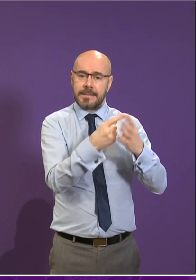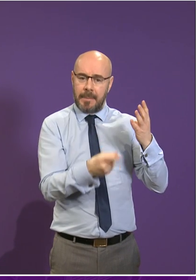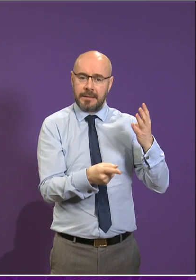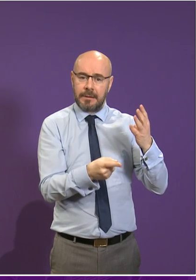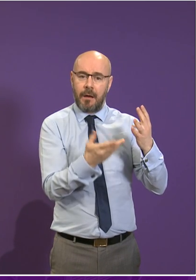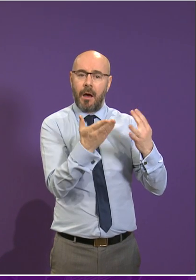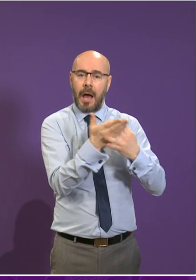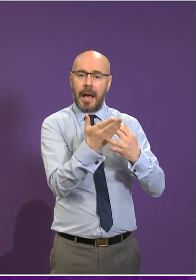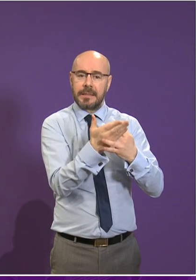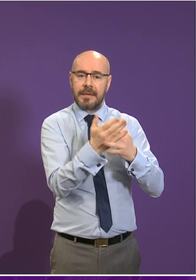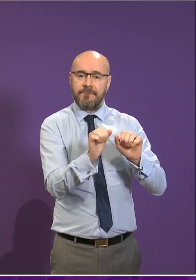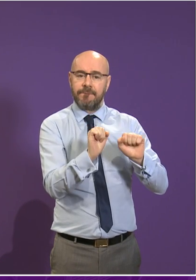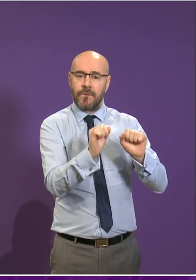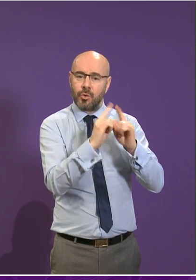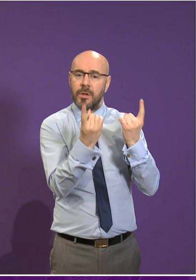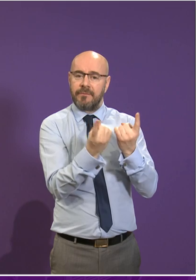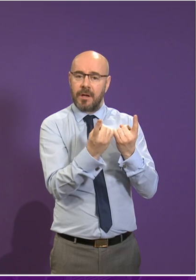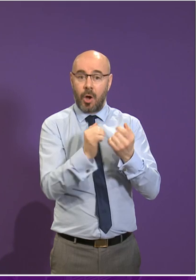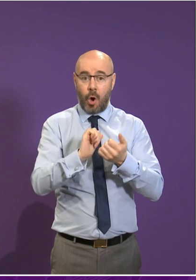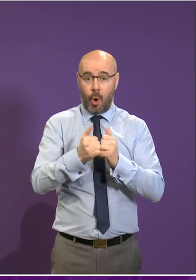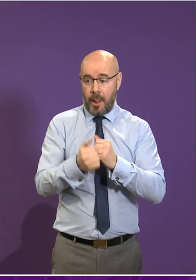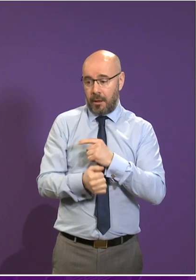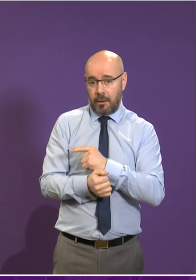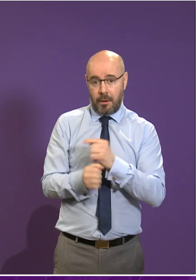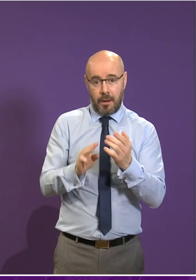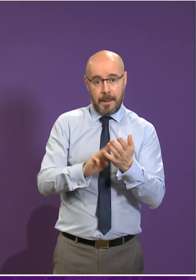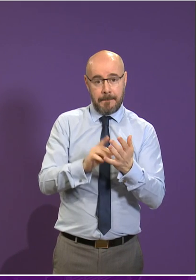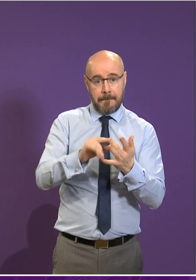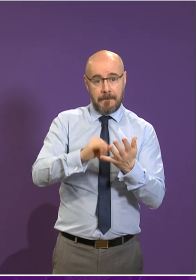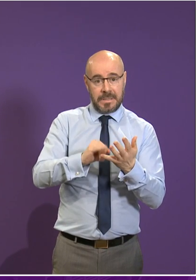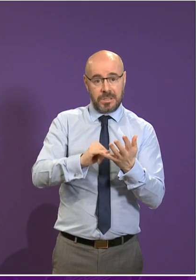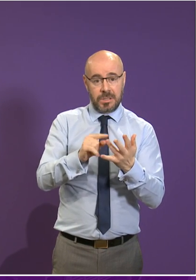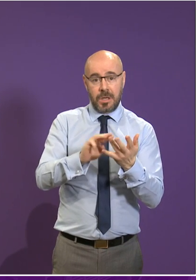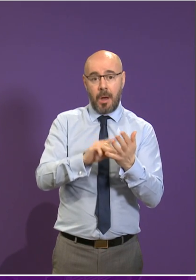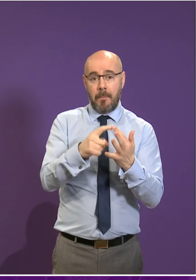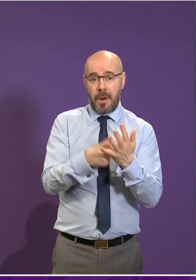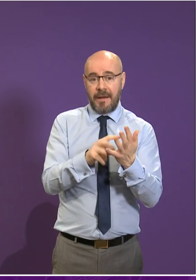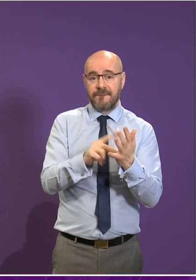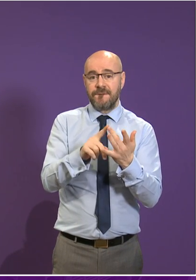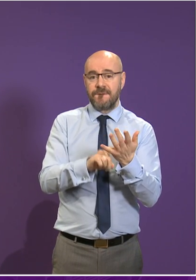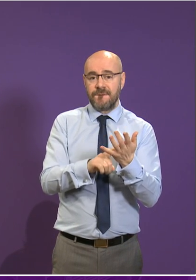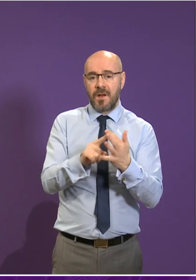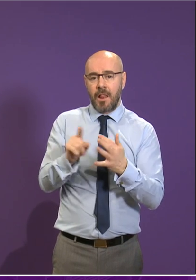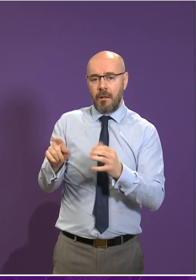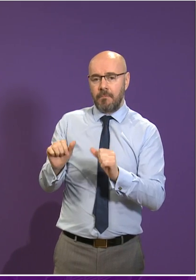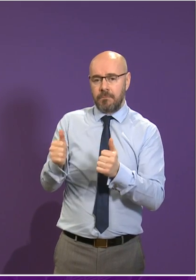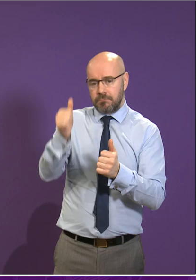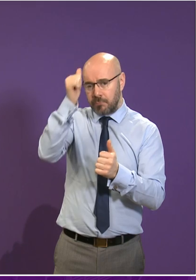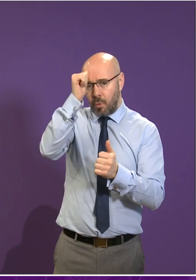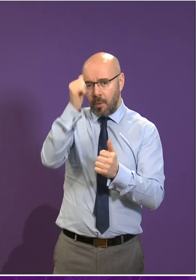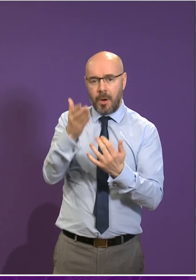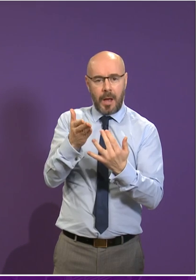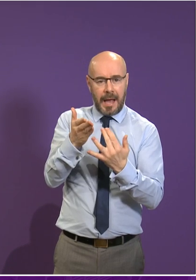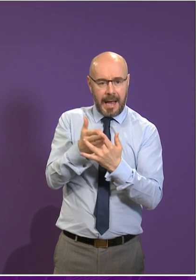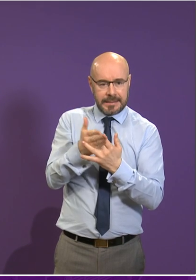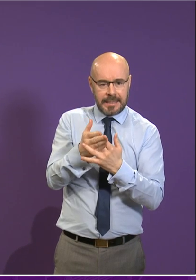access to universities. My colleague Ms Somerville is best placed to engage with the committee on access to university and matters relating